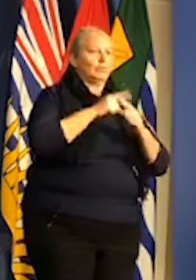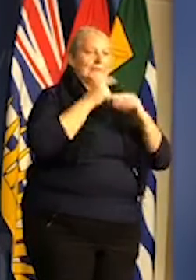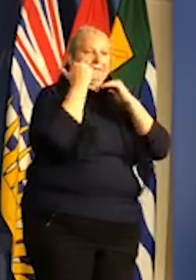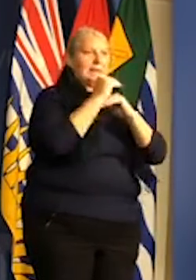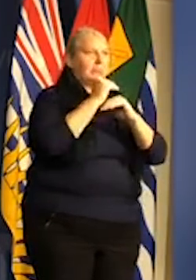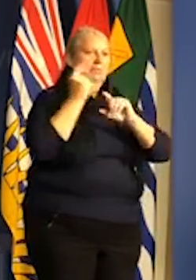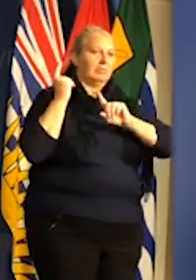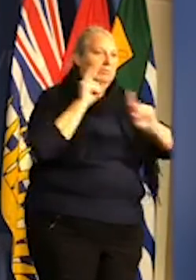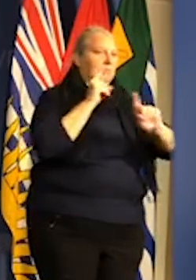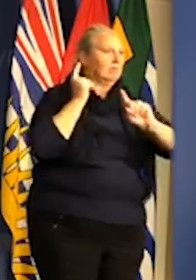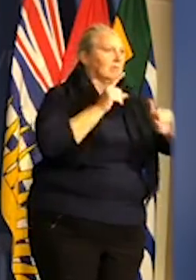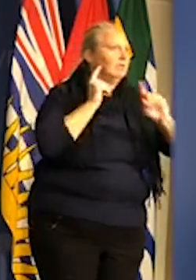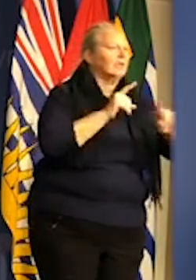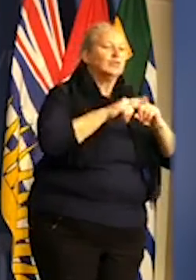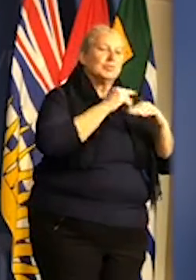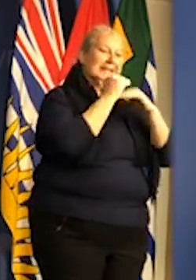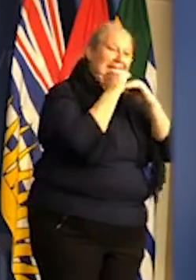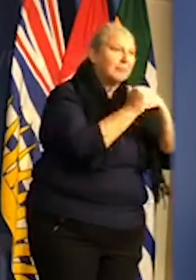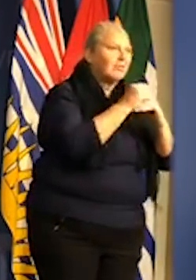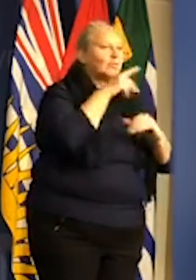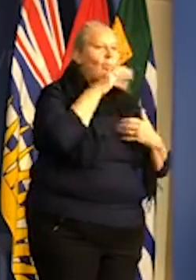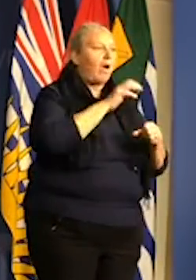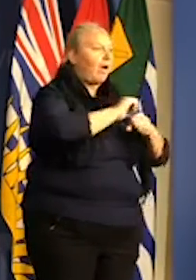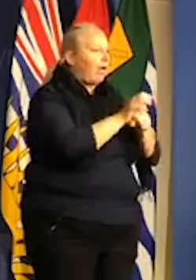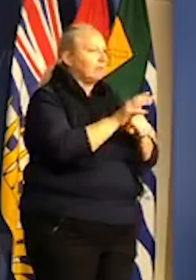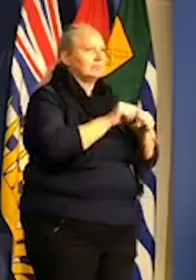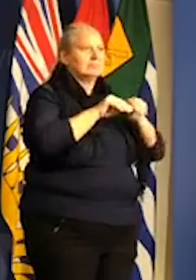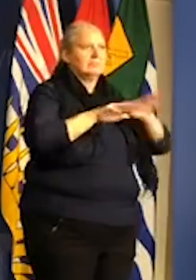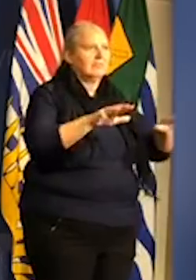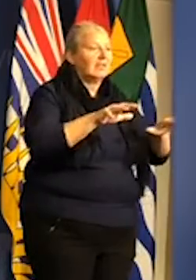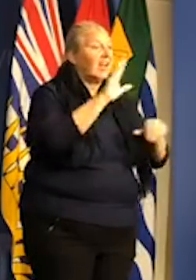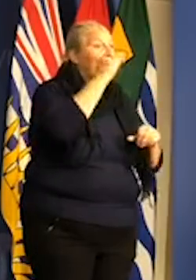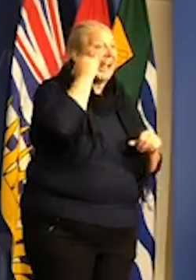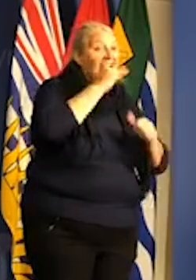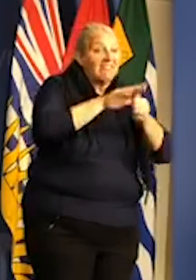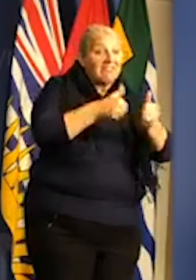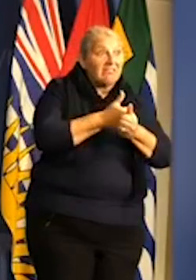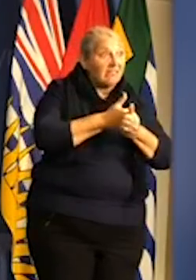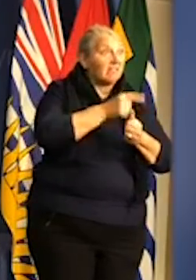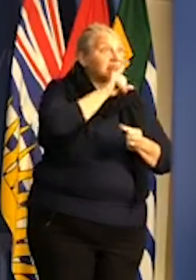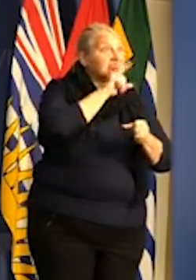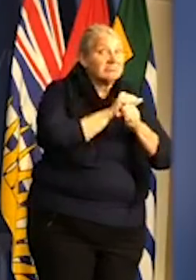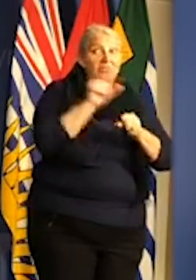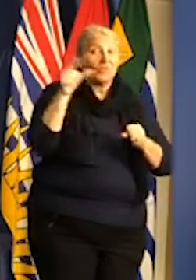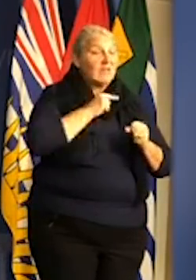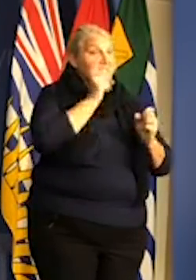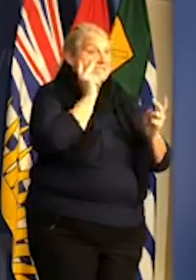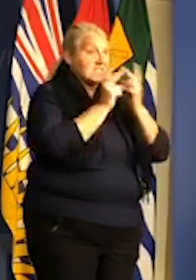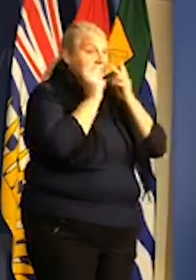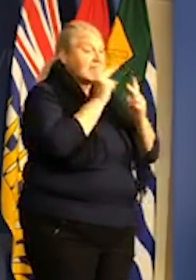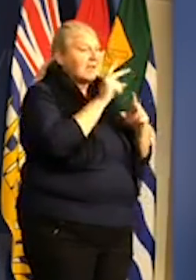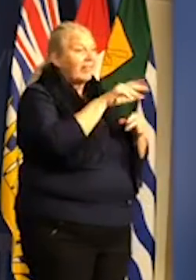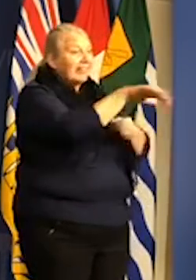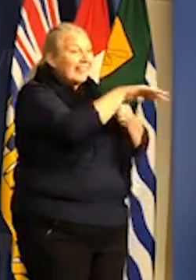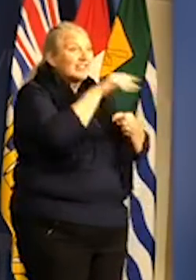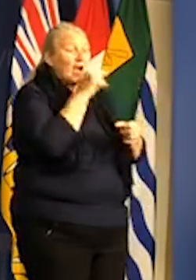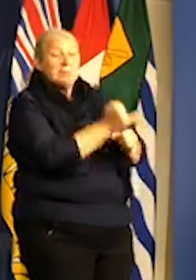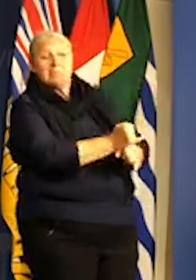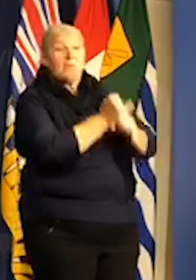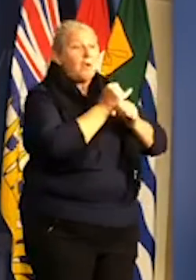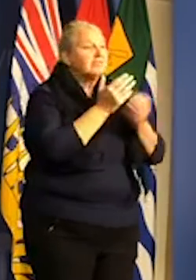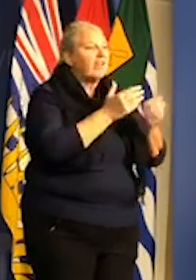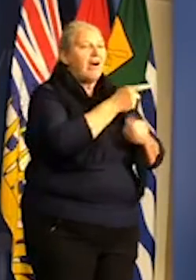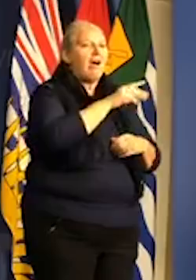of COVID-19. If we continue to see non-essential retailers and service providers ignoring